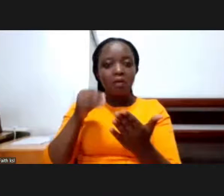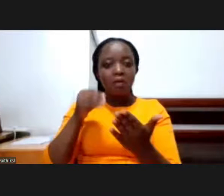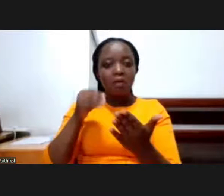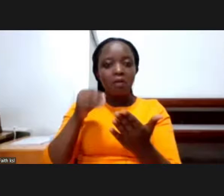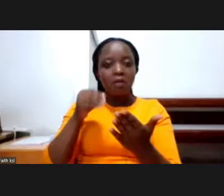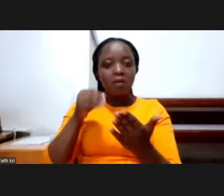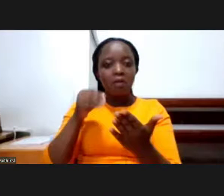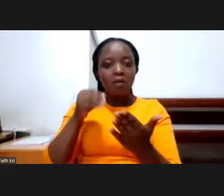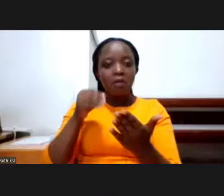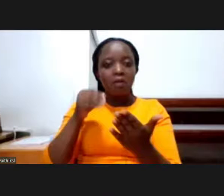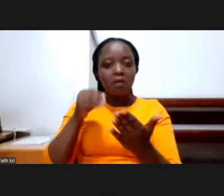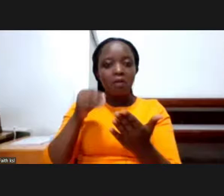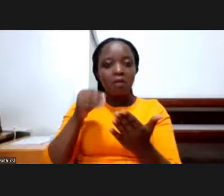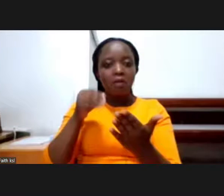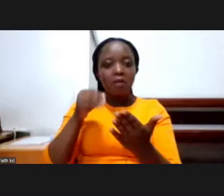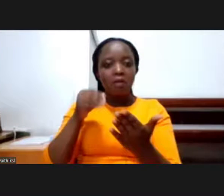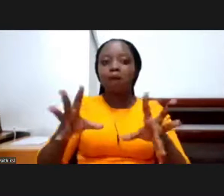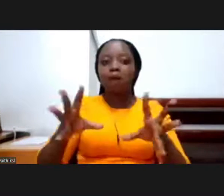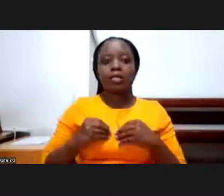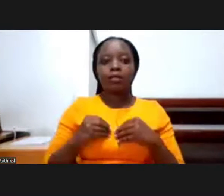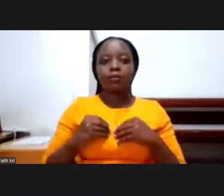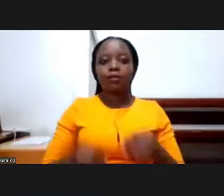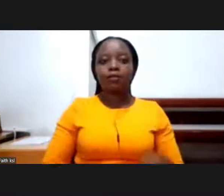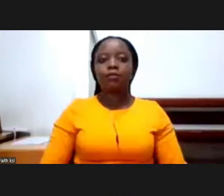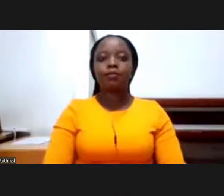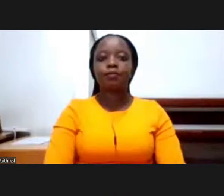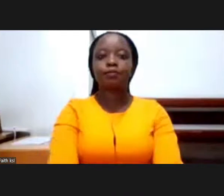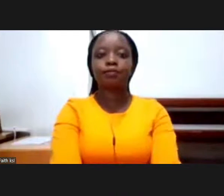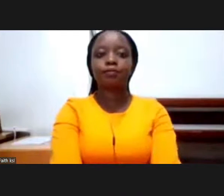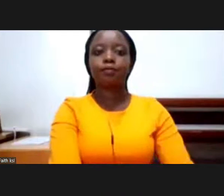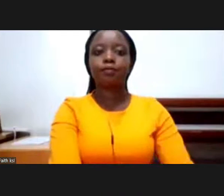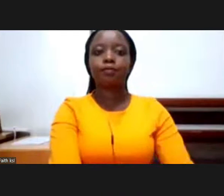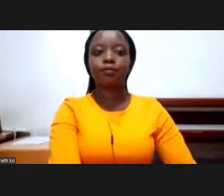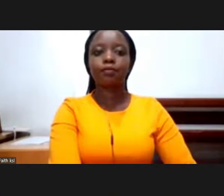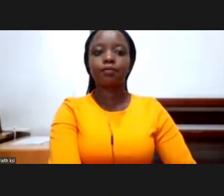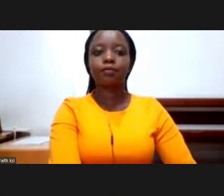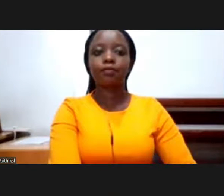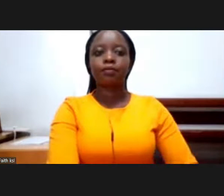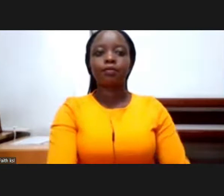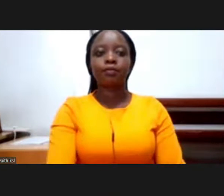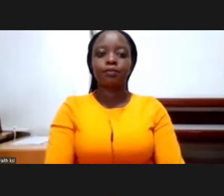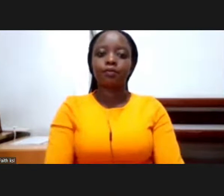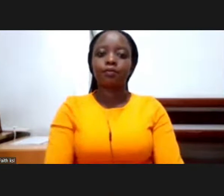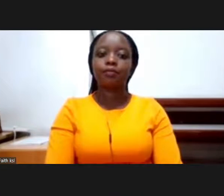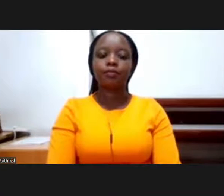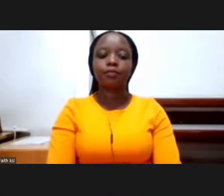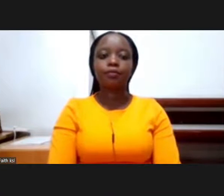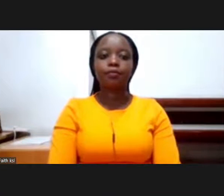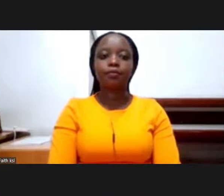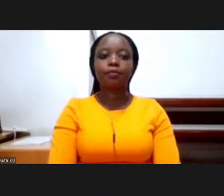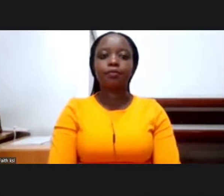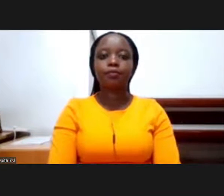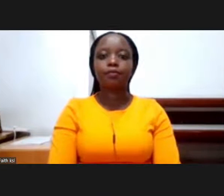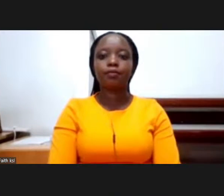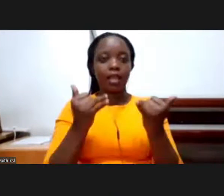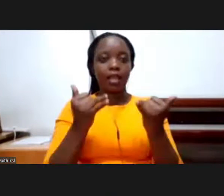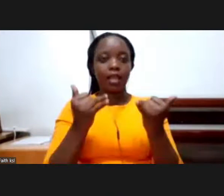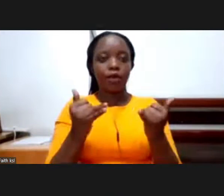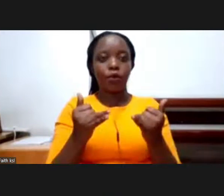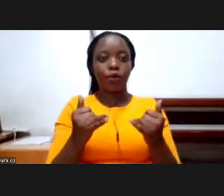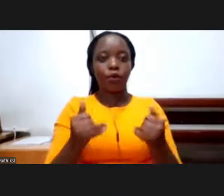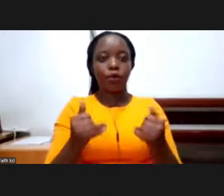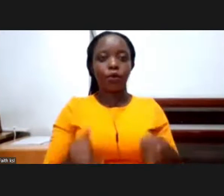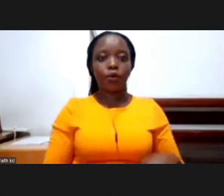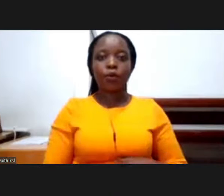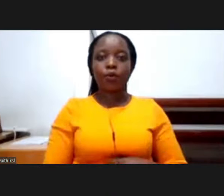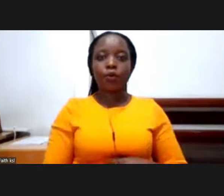I think that is clear enough. Okay, thank you, Bulinda. And I believe the next question can also go to your team.